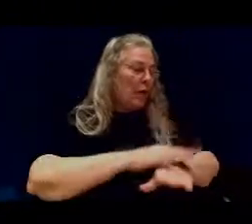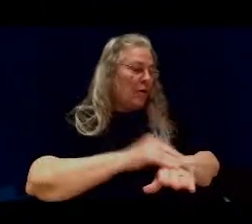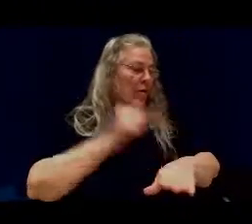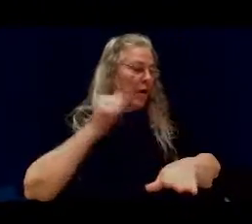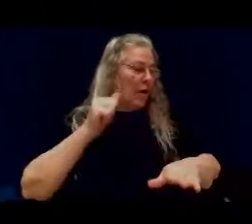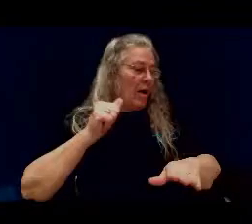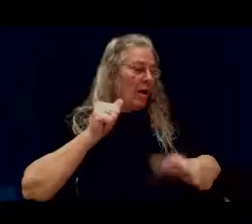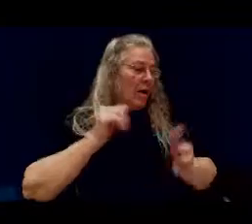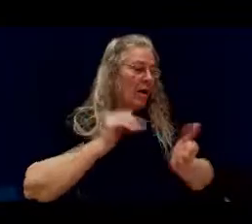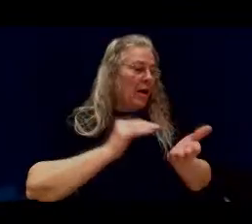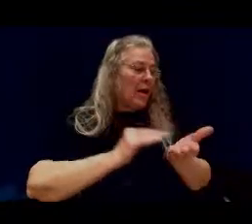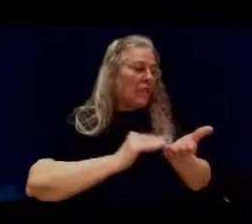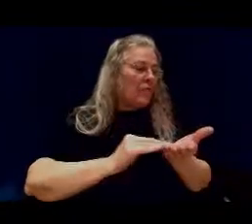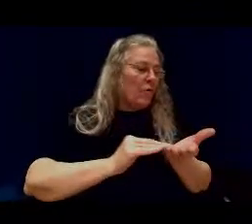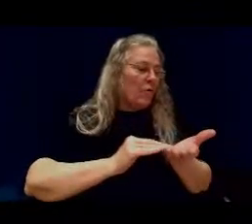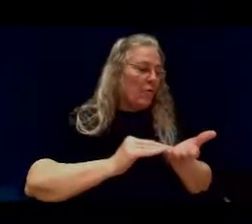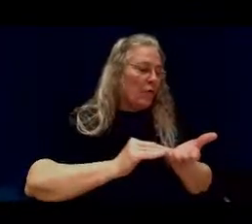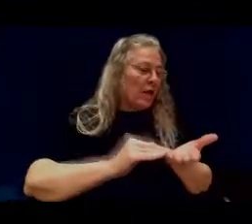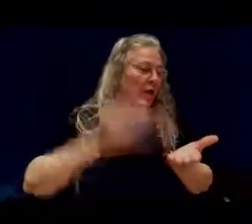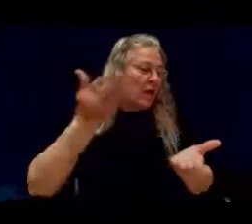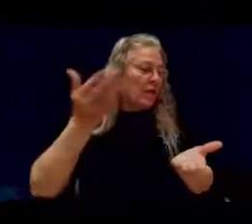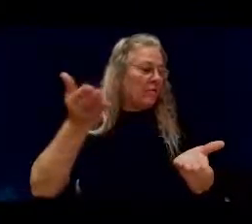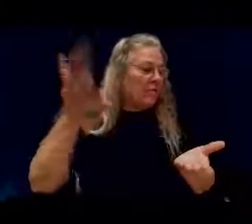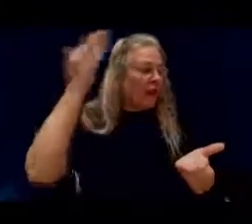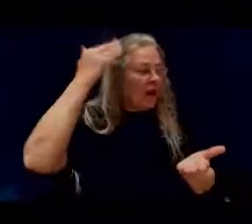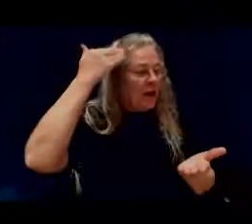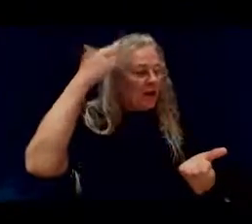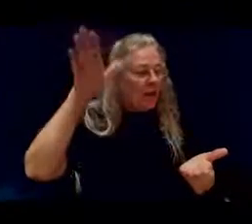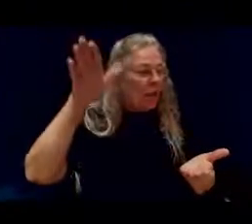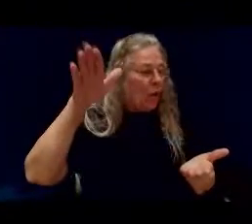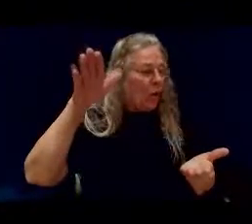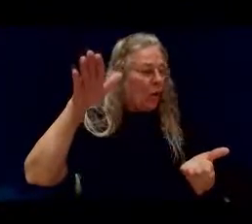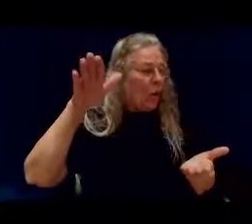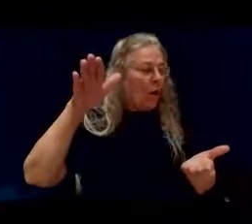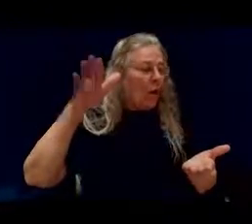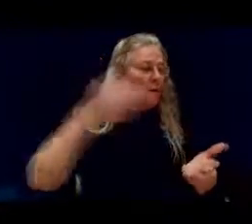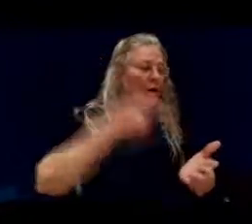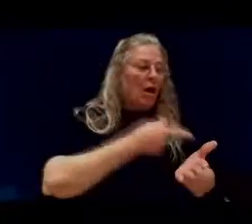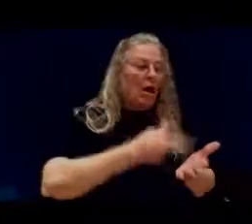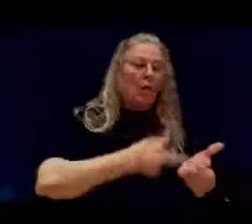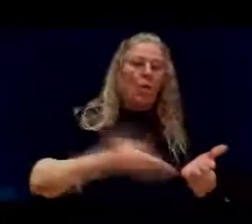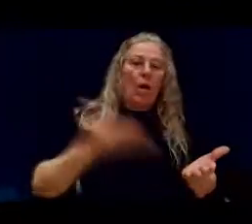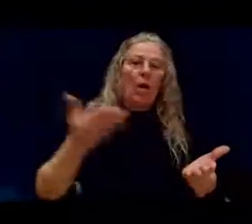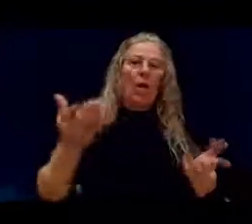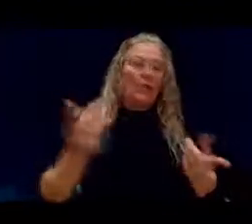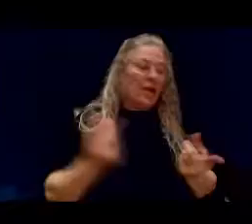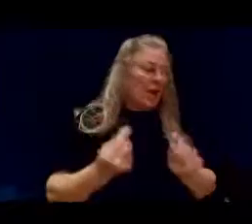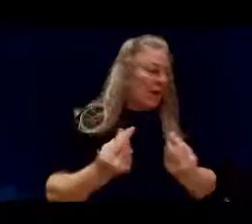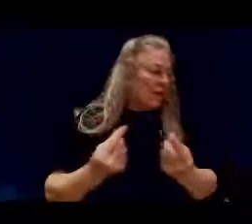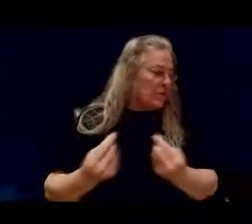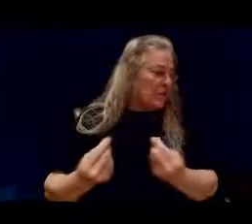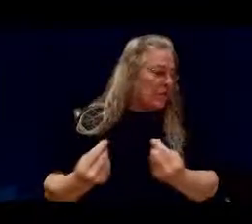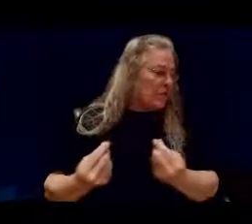imploring cry, forgive, they know not what they